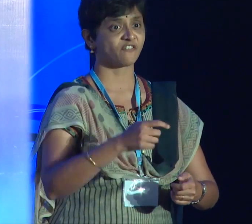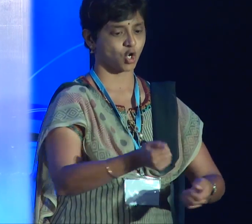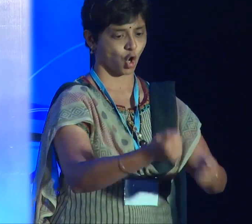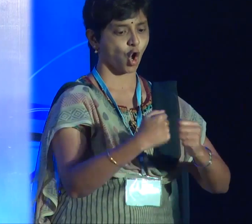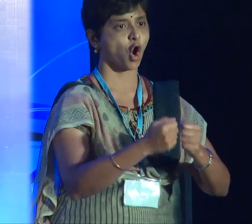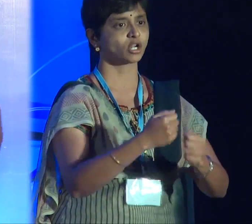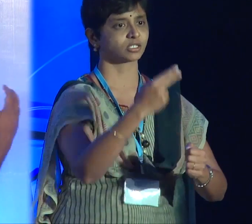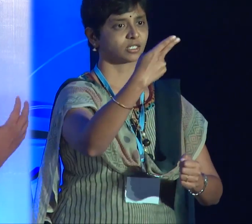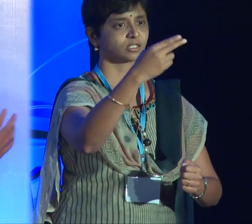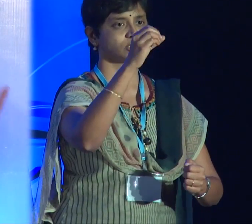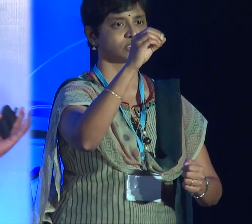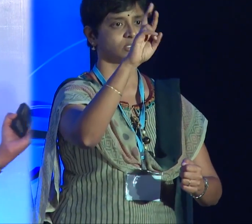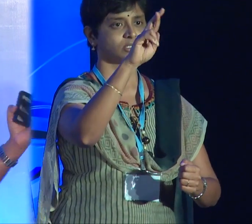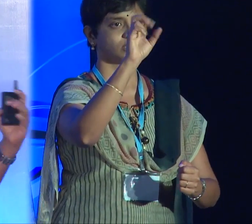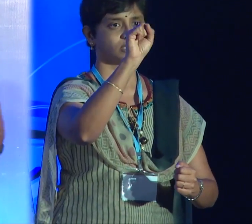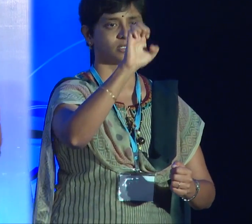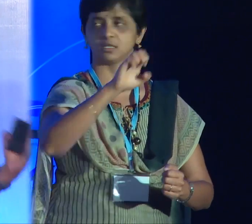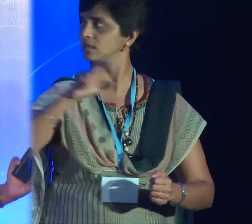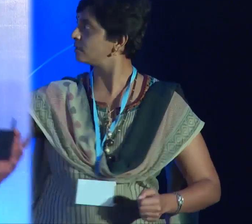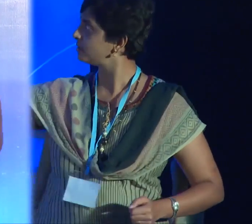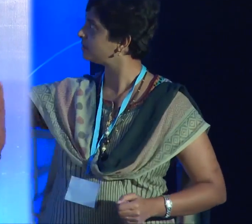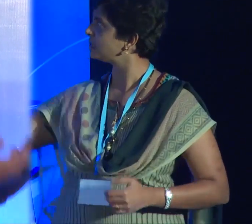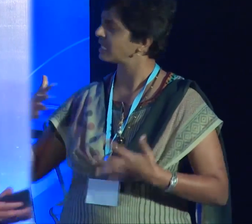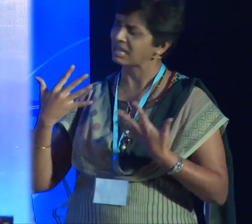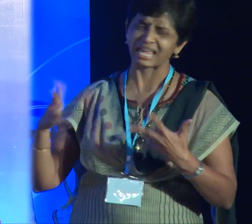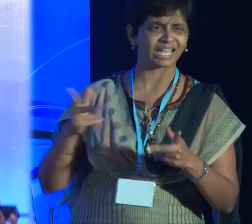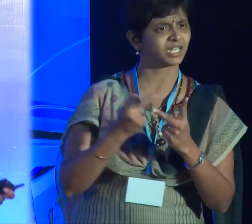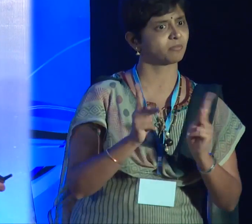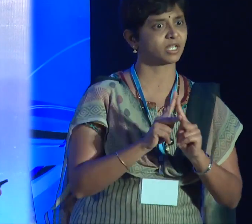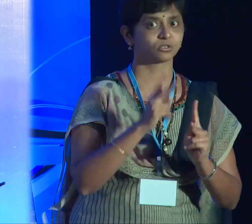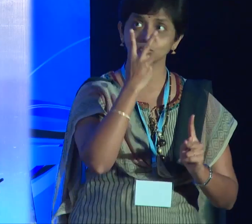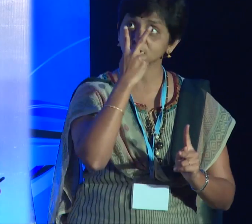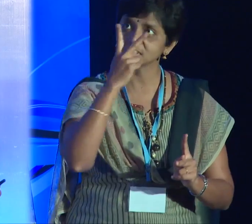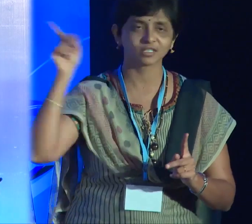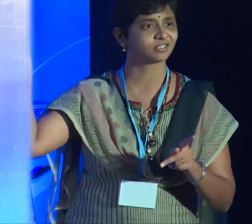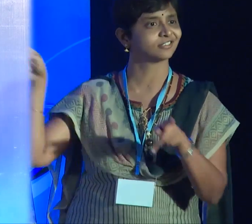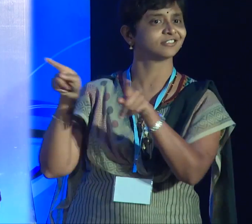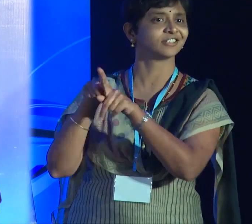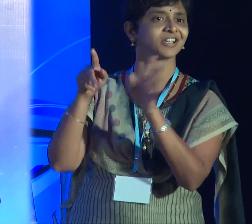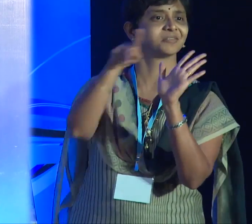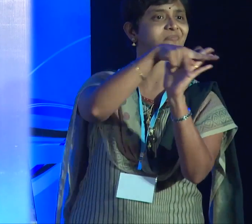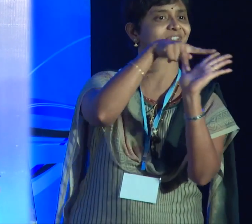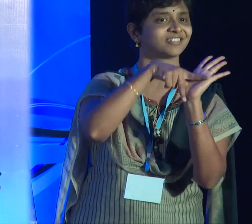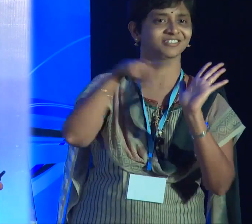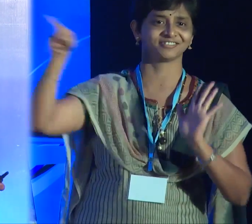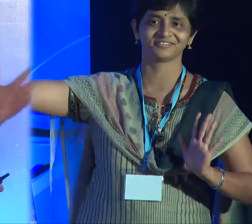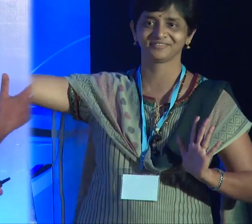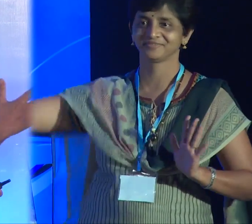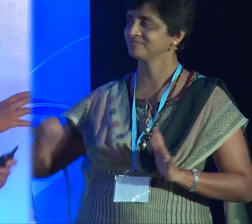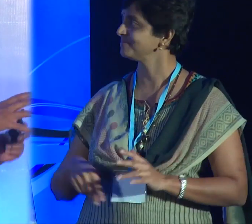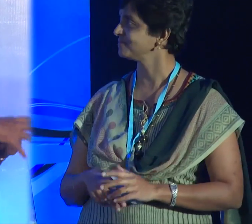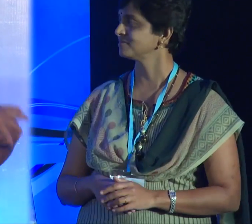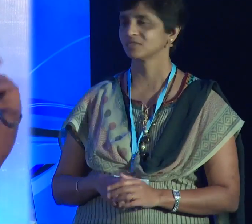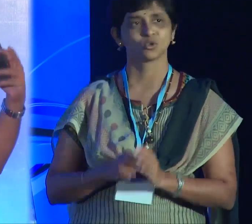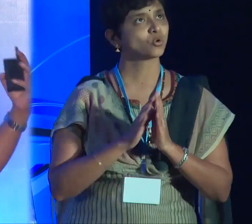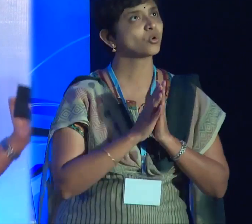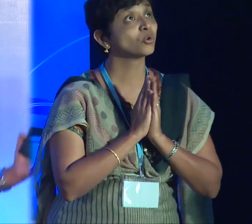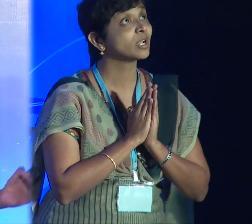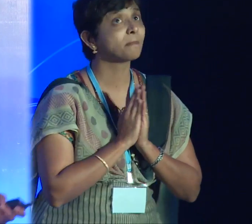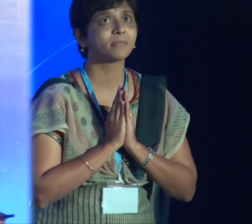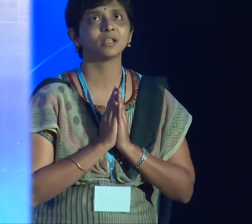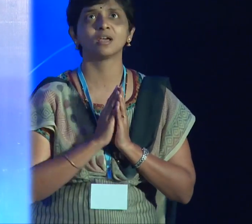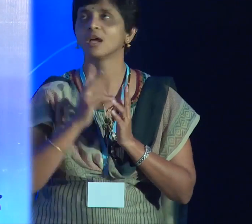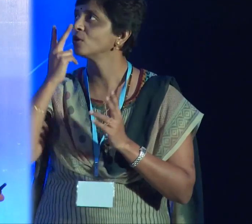This image is found across India. You Google it, you will find it. You go to temples, you go to Navagraha temples, you will see